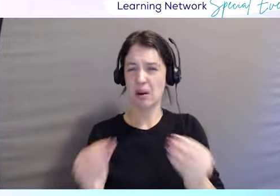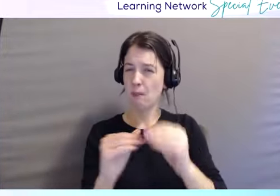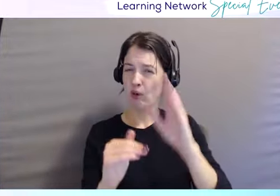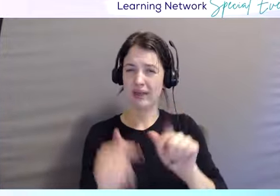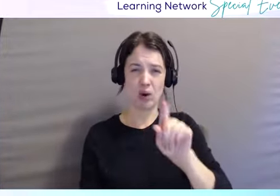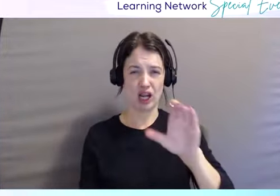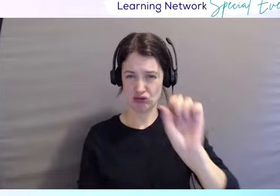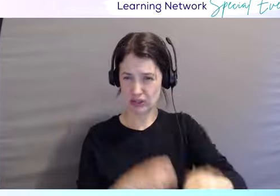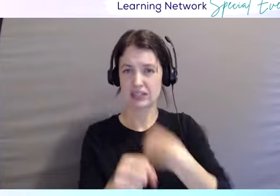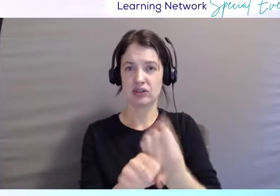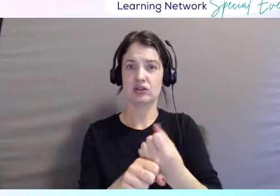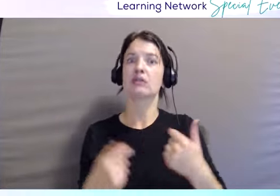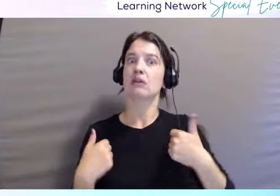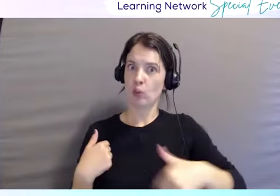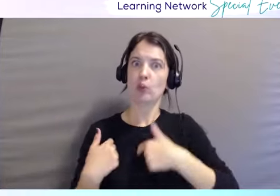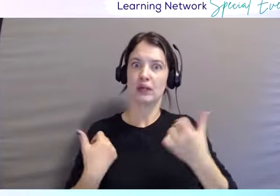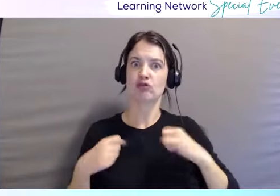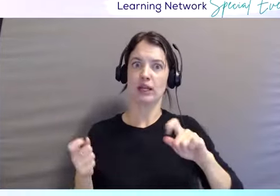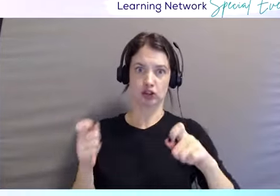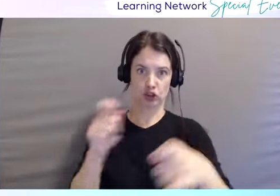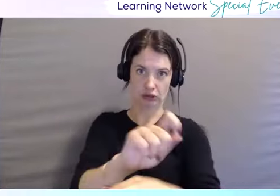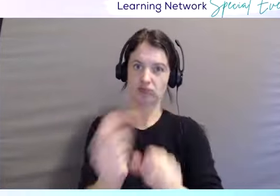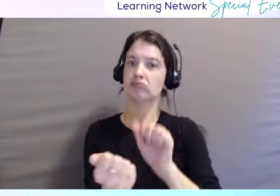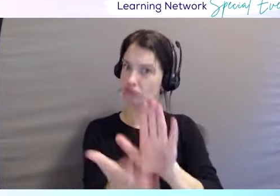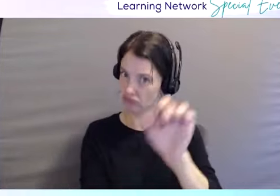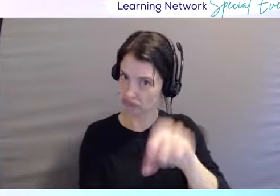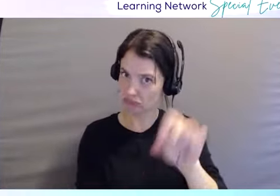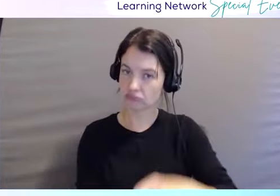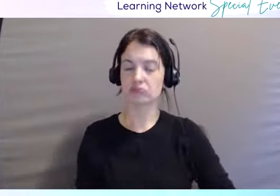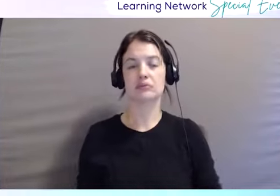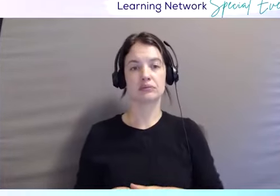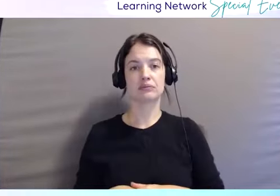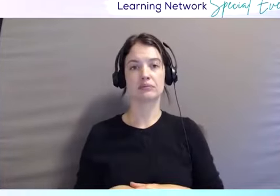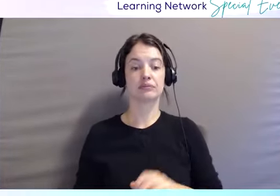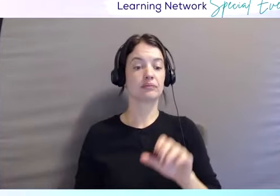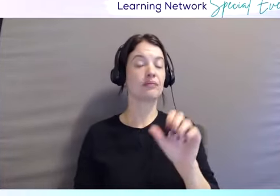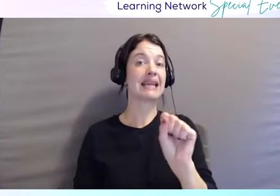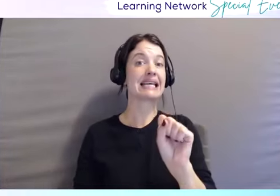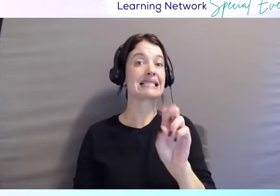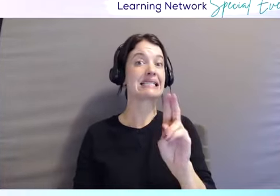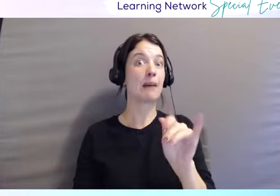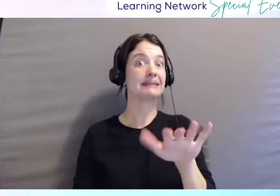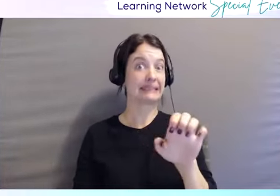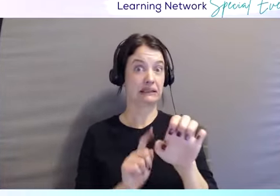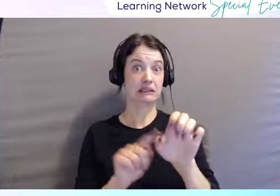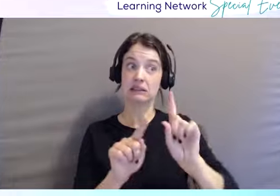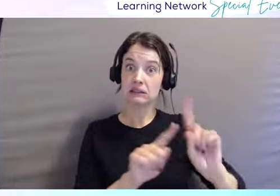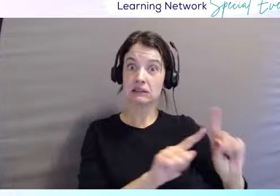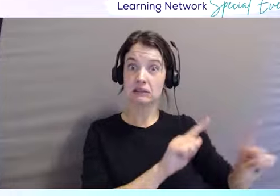to shift practice. Two, the substances that we have to think about continue to change